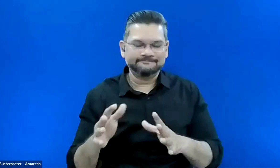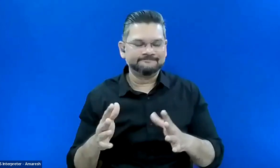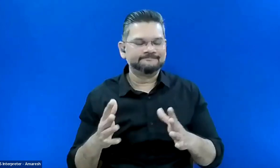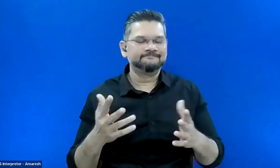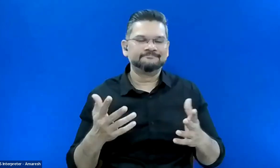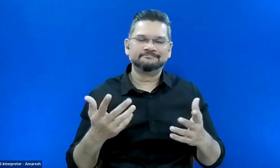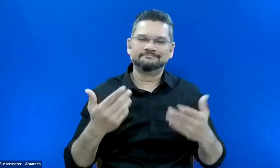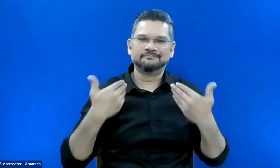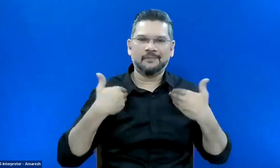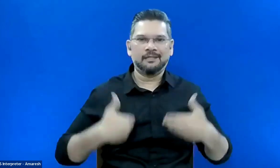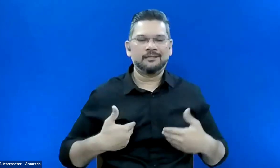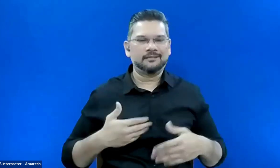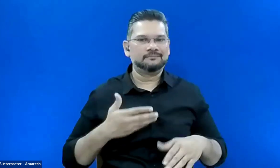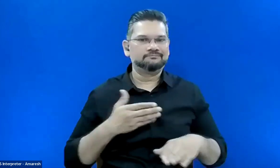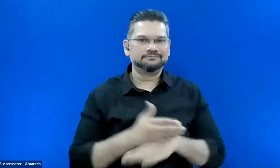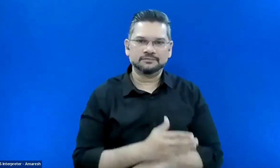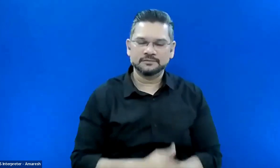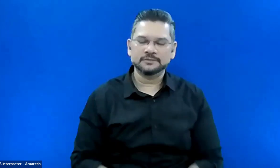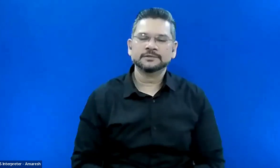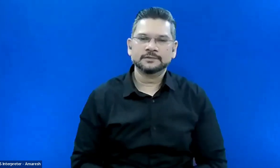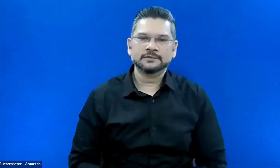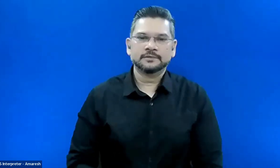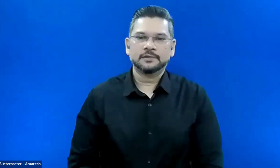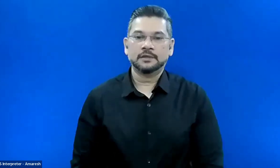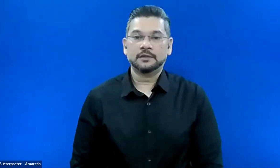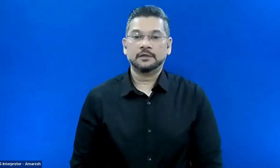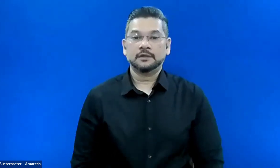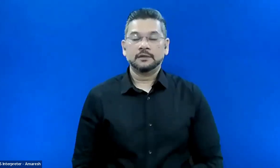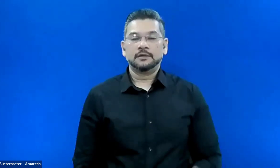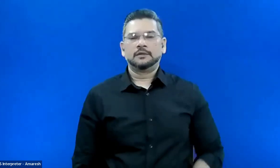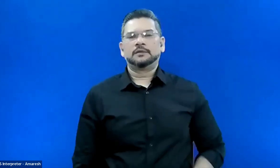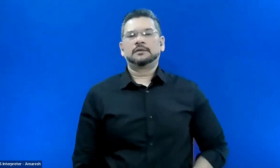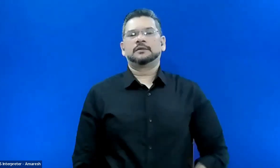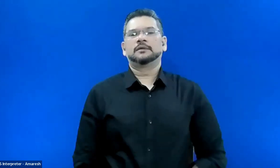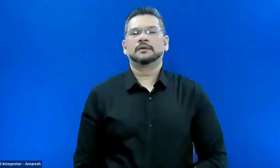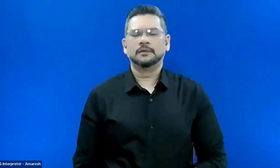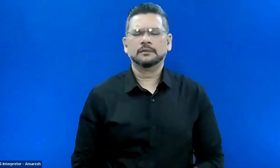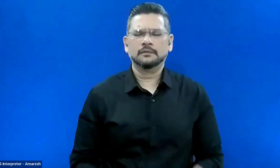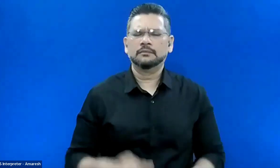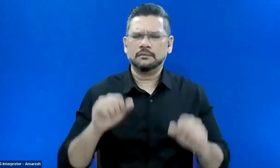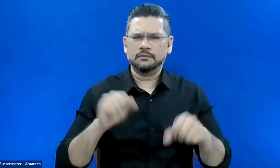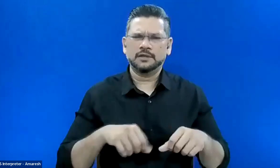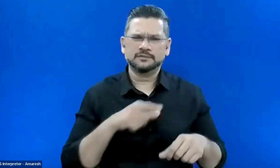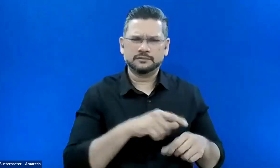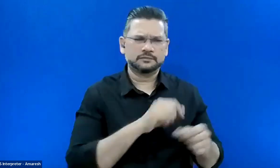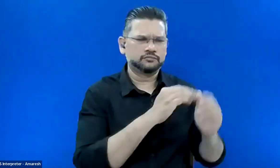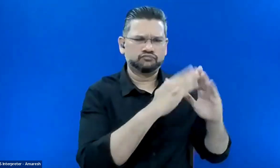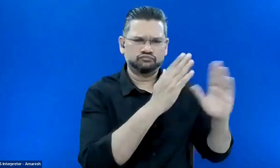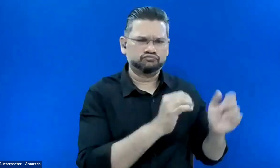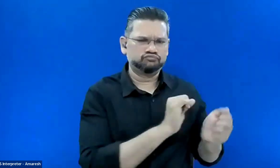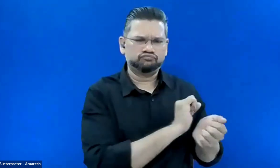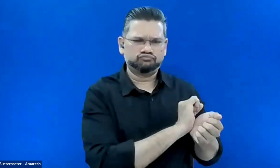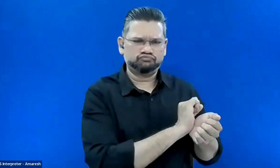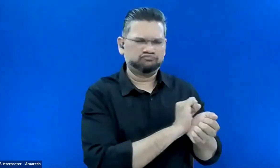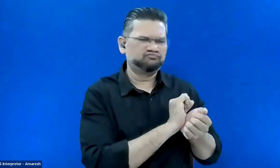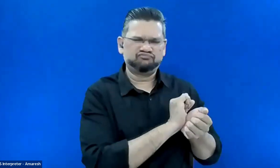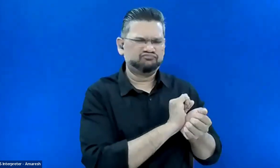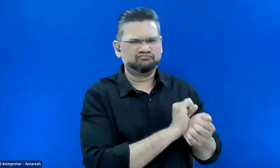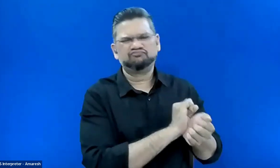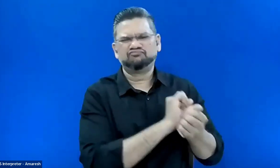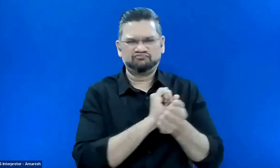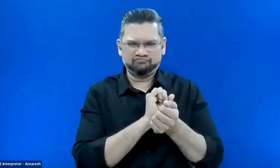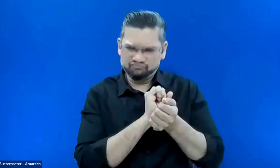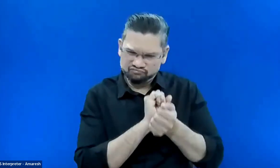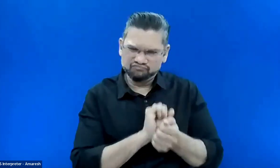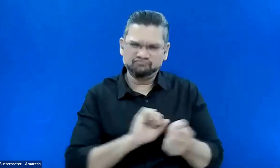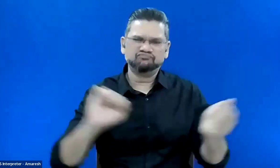whole thing about this deinstitutionalization, it's still, I would say it's still a new concept to